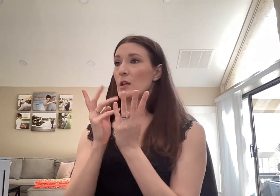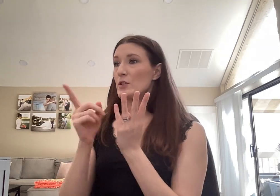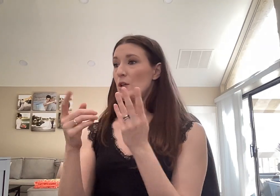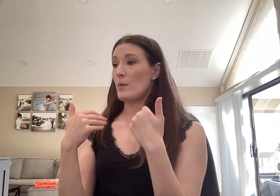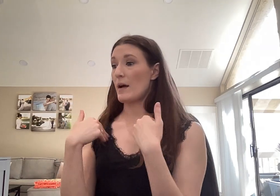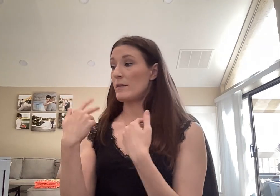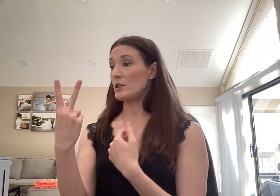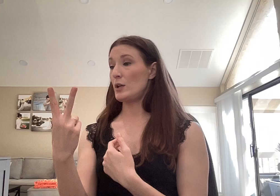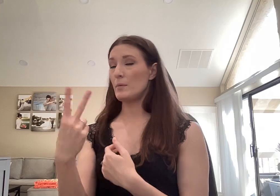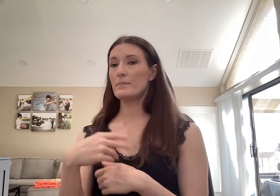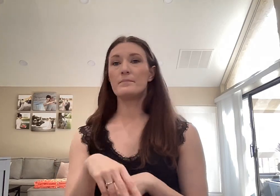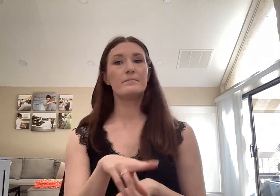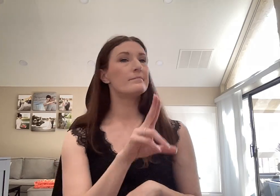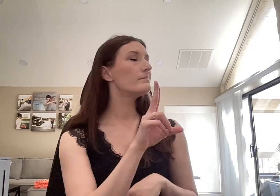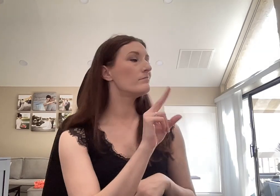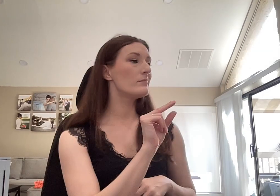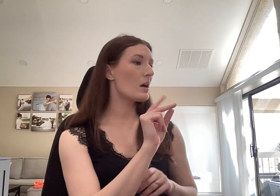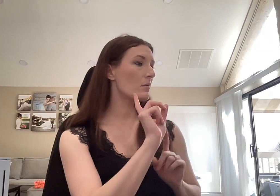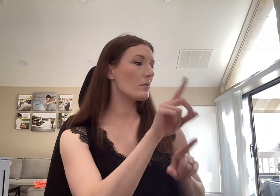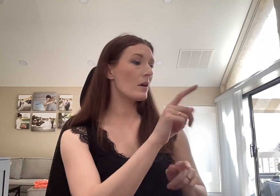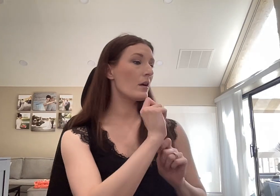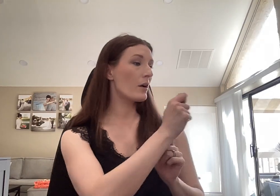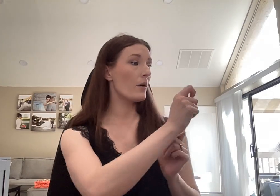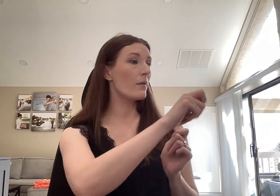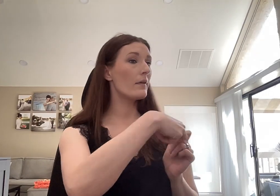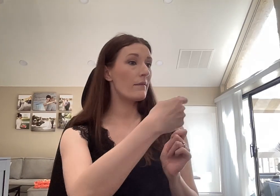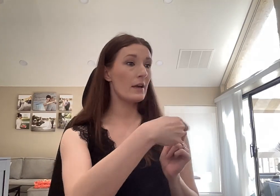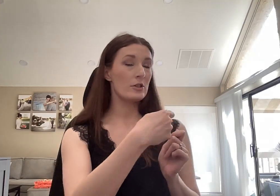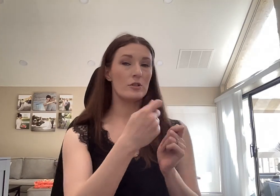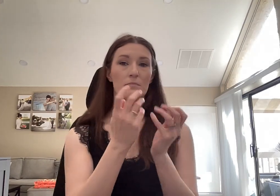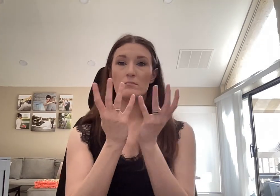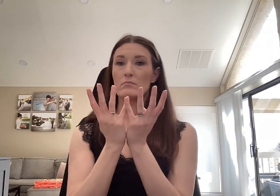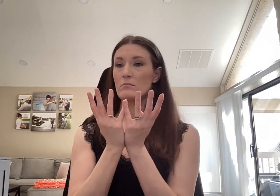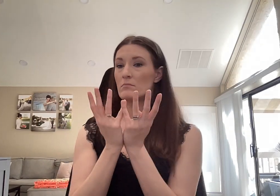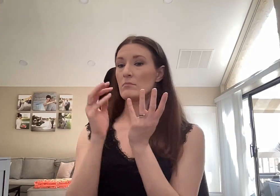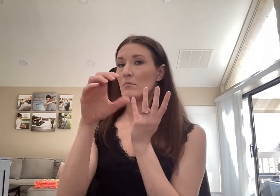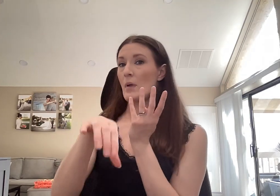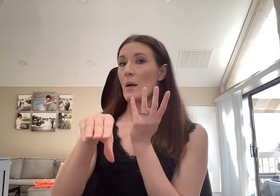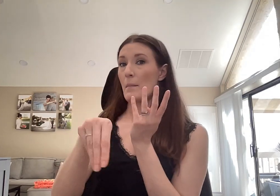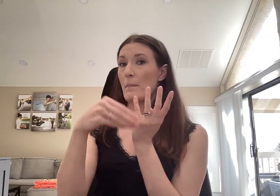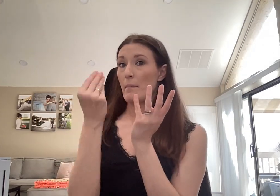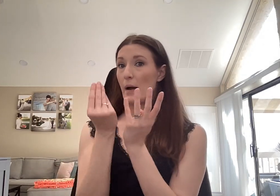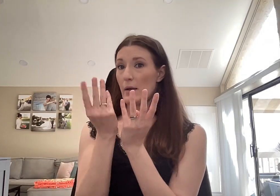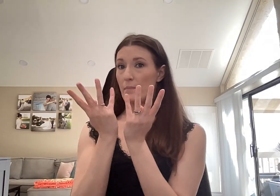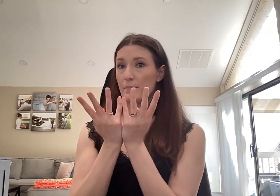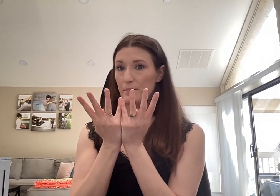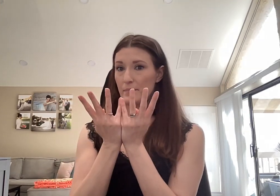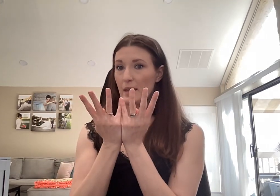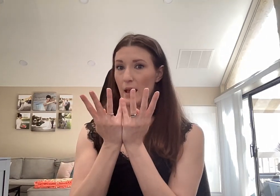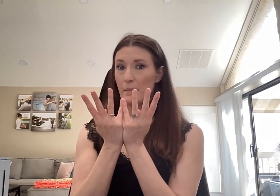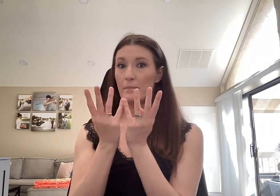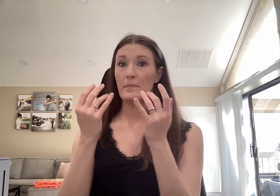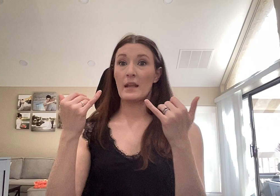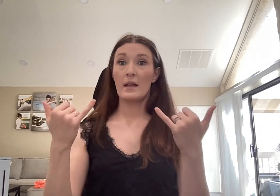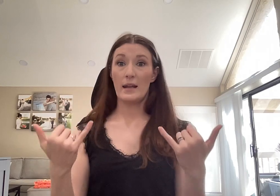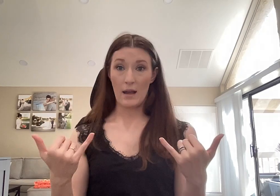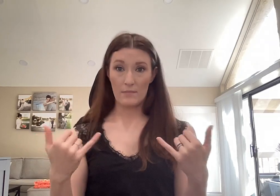do you have a 2? No, go, fish, pile. Okay? Now,